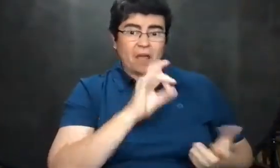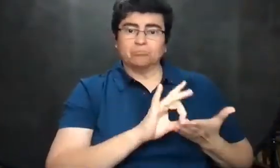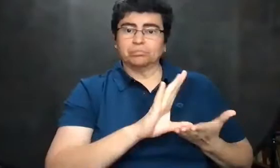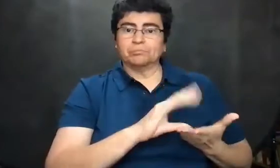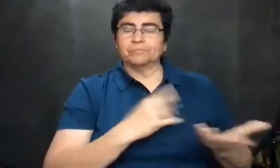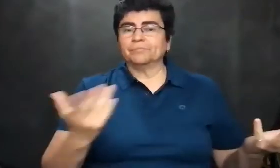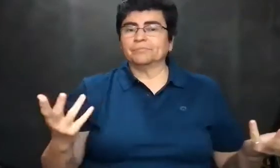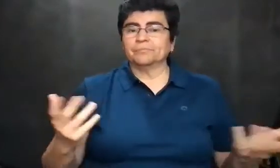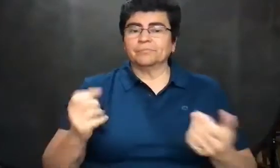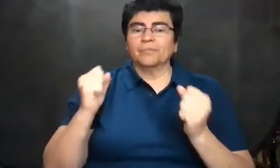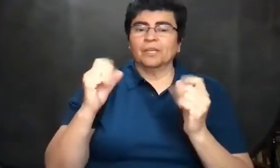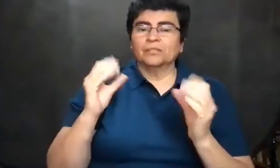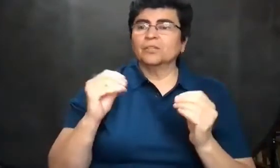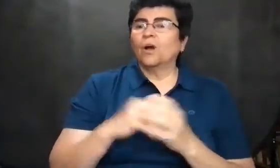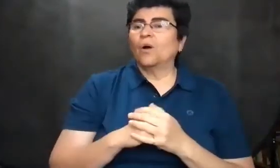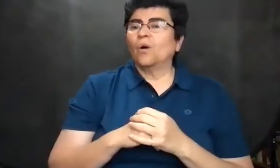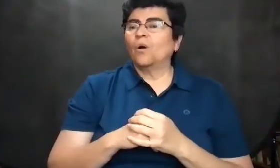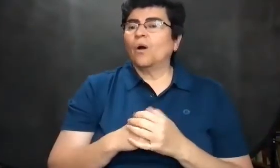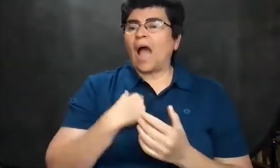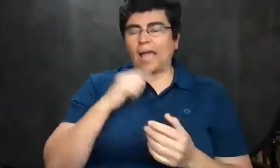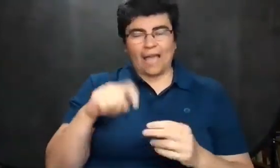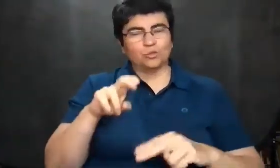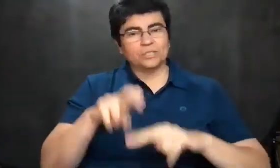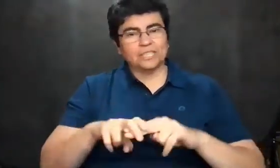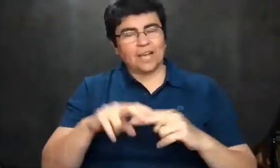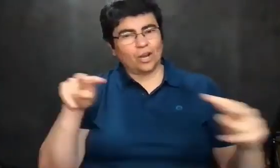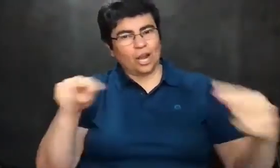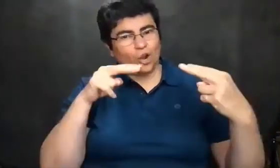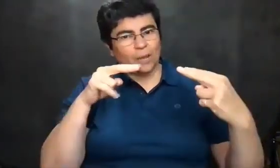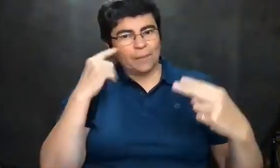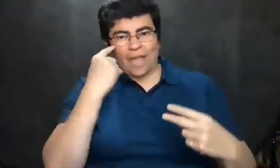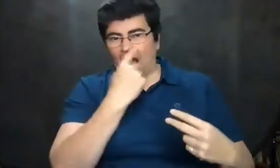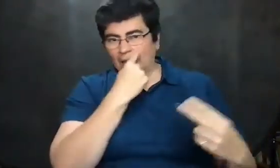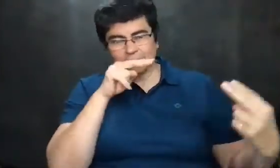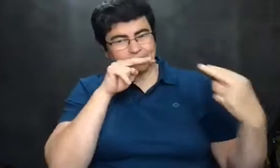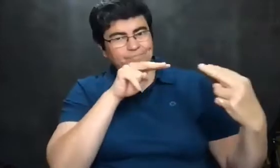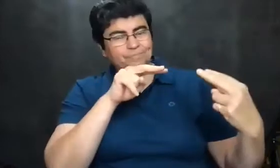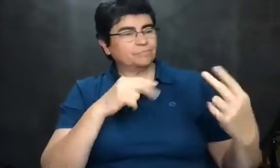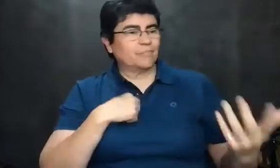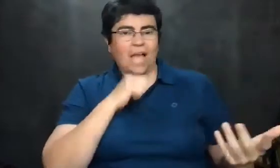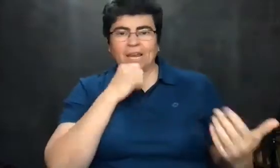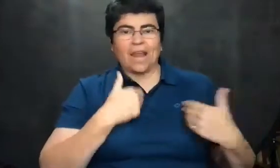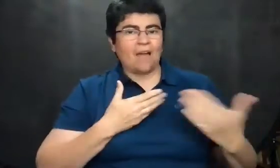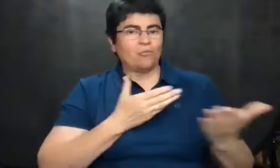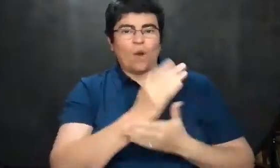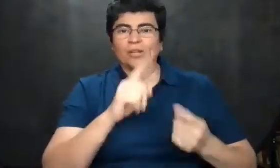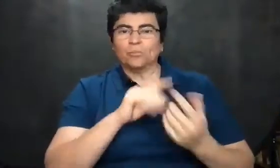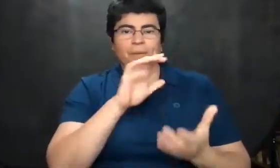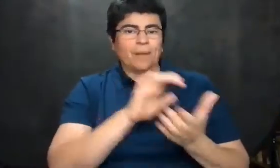so I had to sit down and look him in the eye and say, I didn't have any right to be married when I got married. I